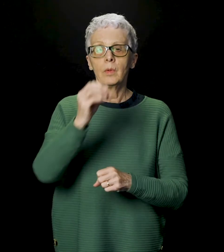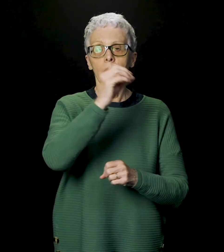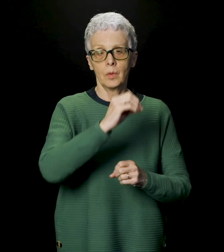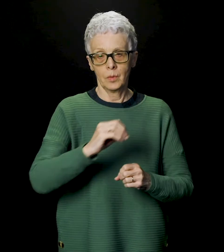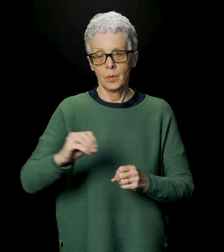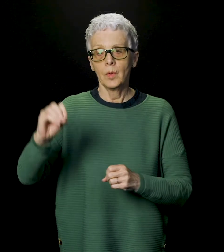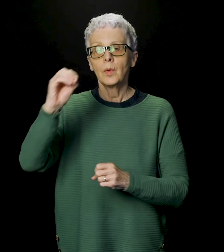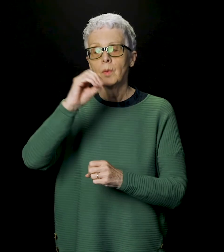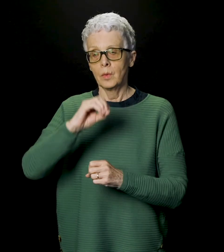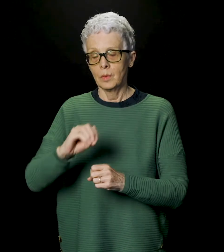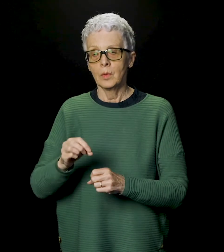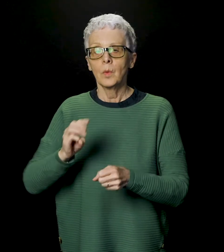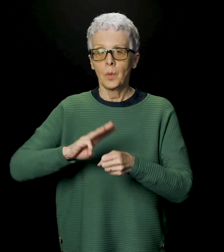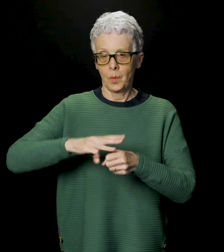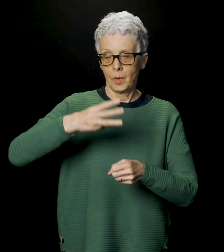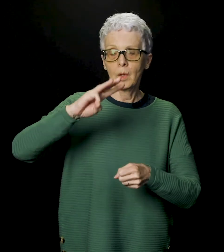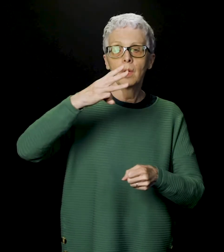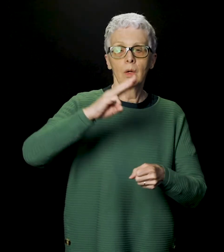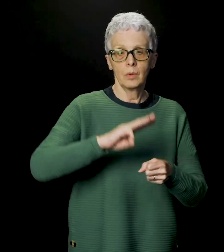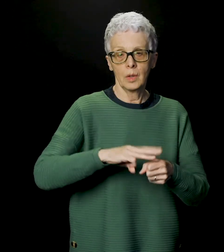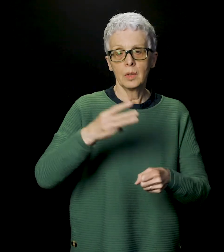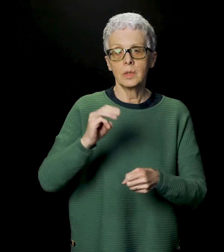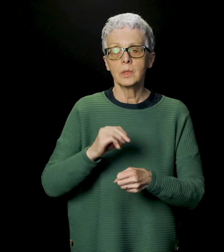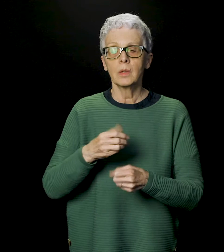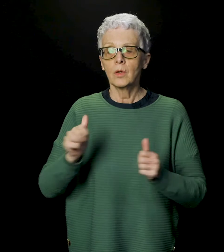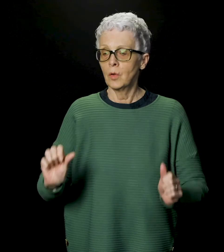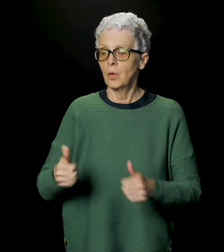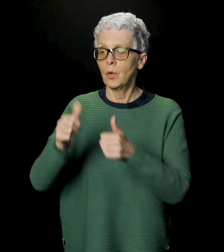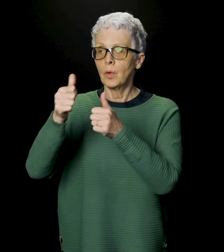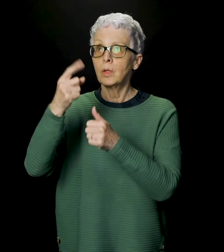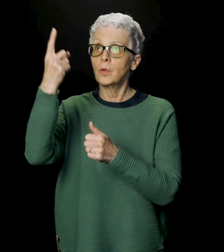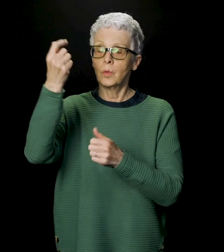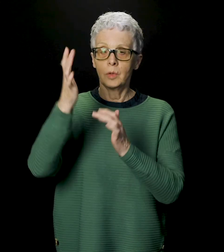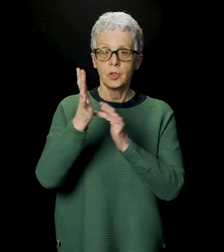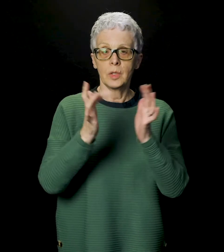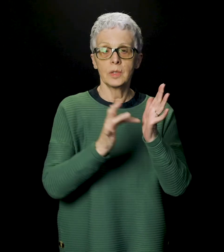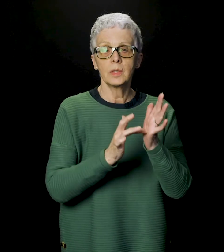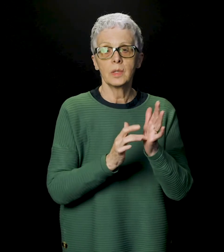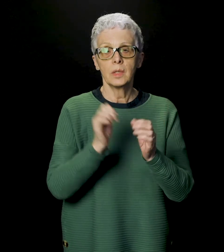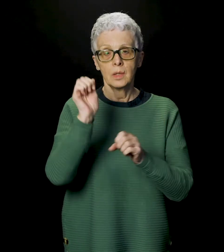Glory to you, Lord.